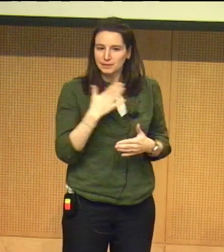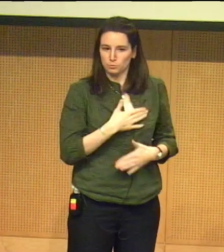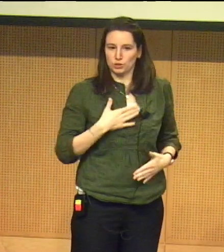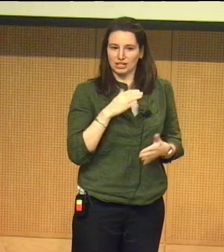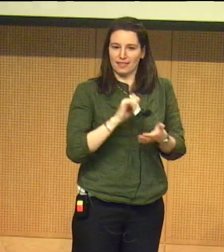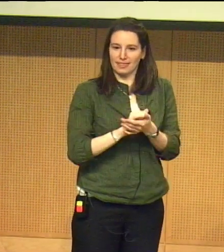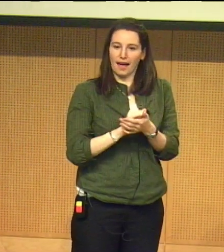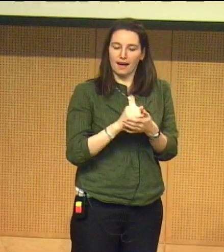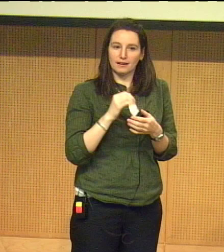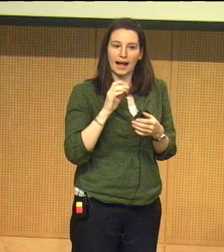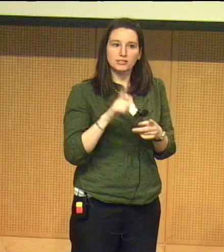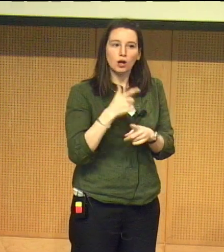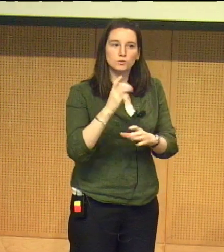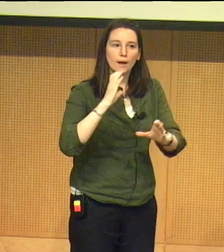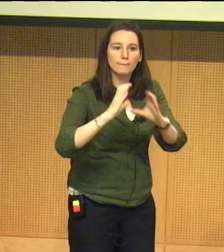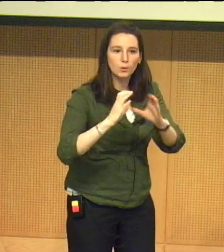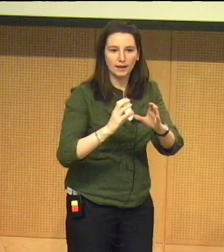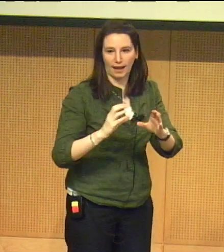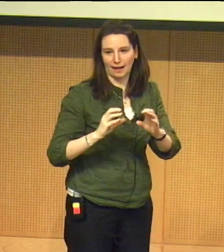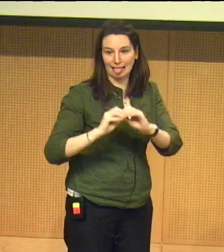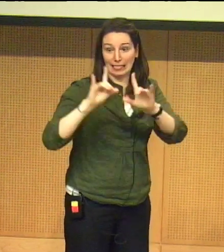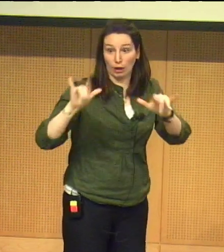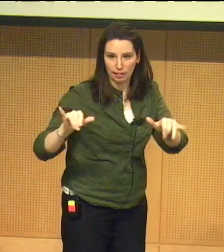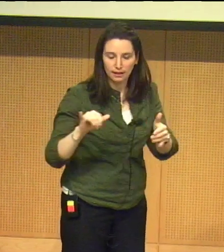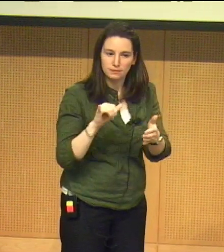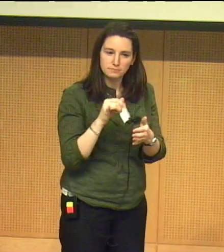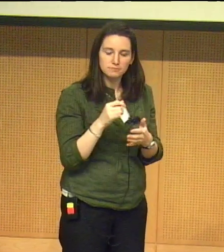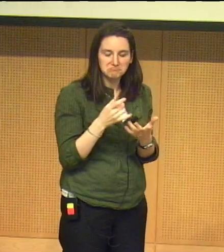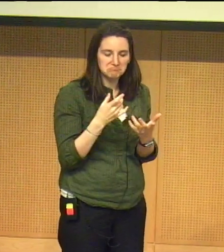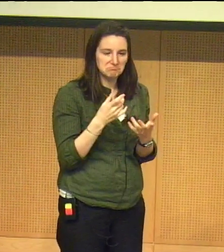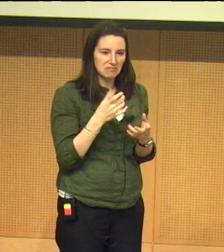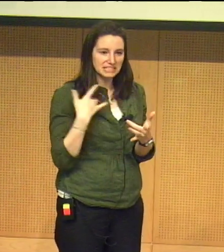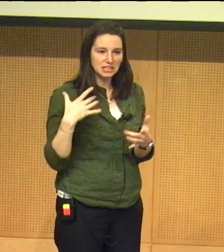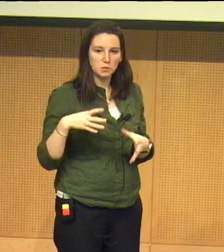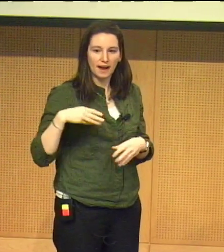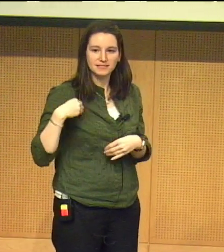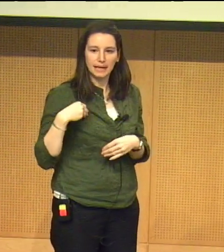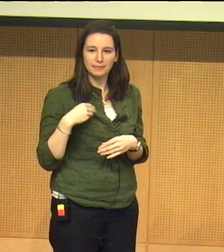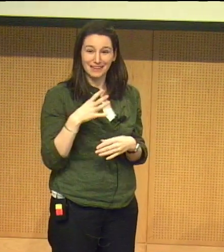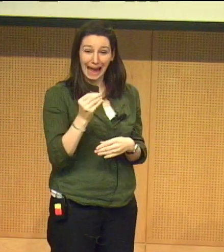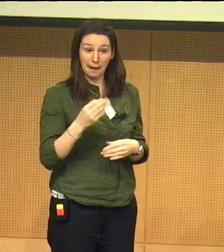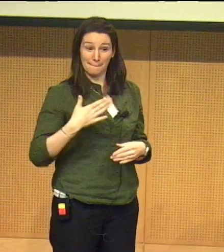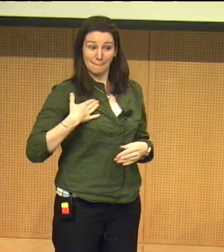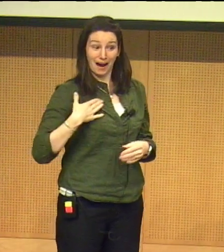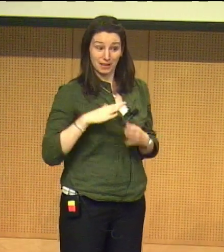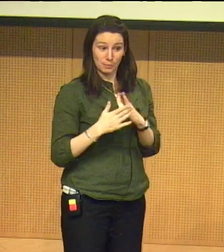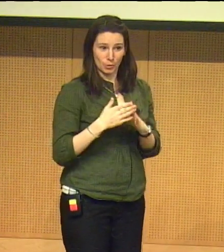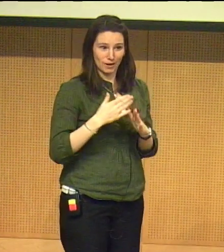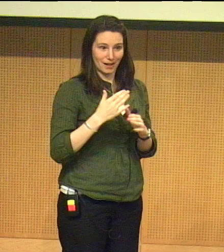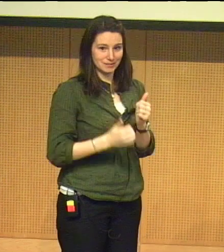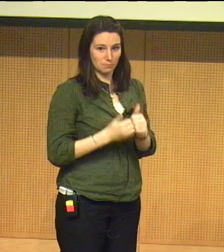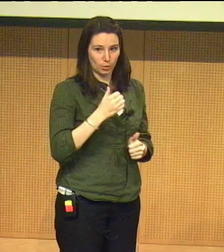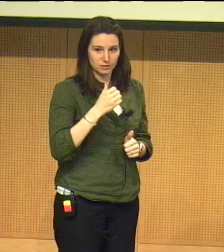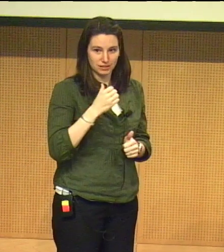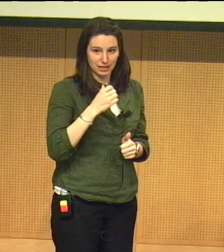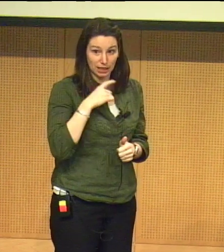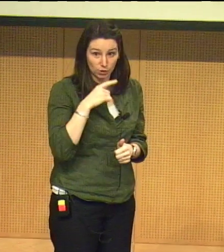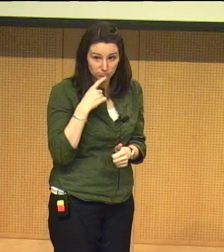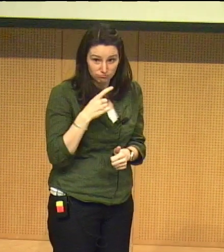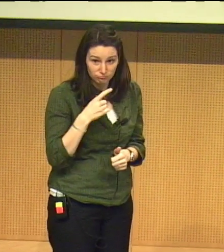Some clients appreciate just that as long as you communicate clearly and work with them, they accept it. In my community, it's